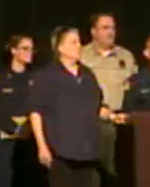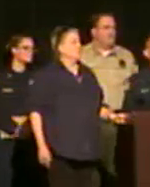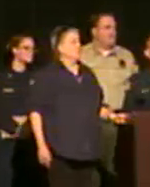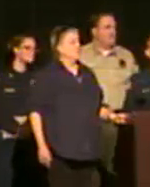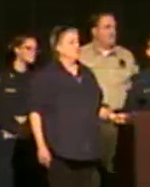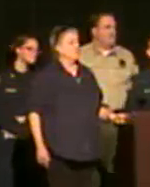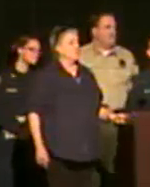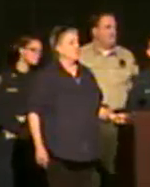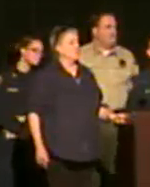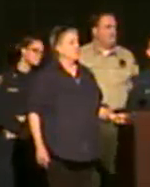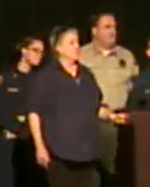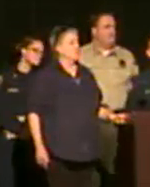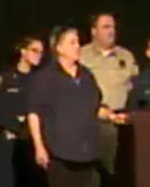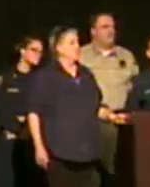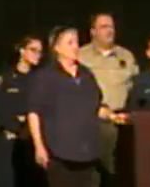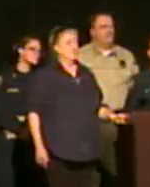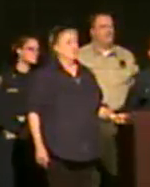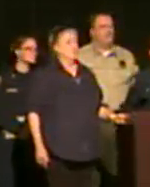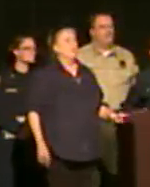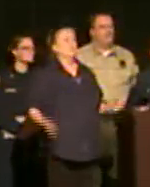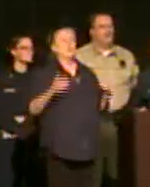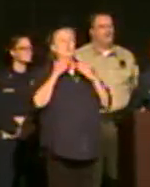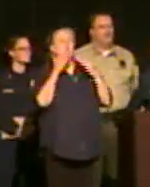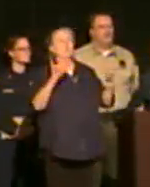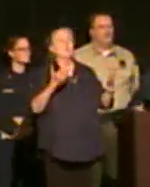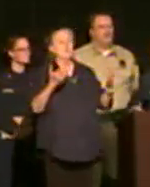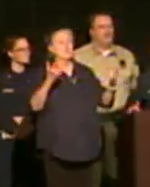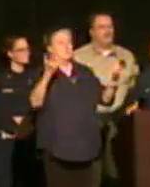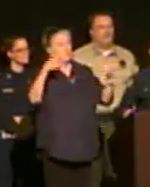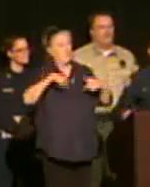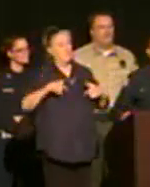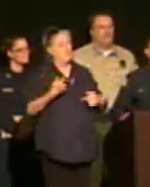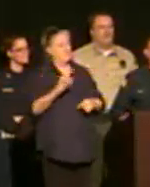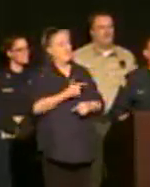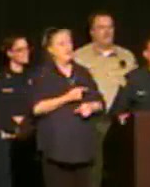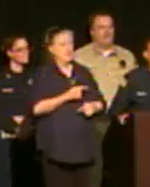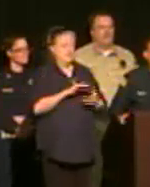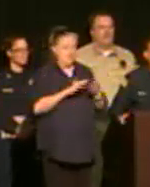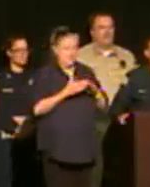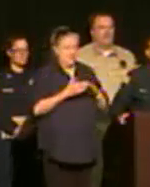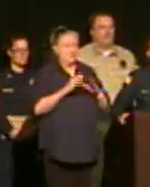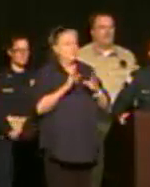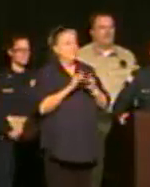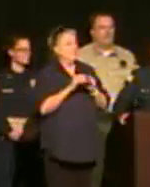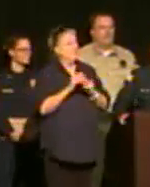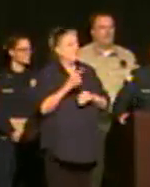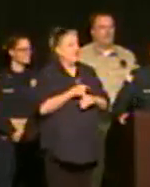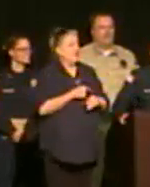Anybody else in this section over here? Thank you very much for attending our community meeting today.